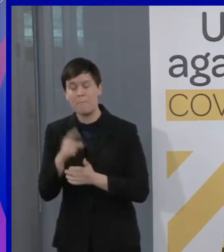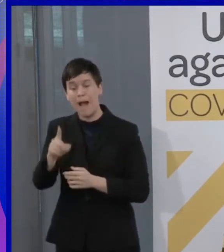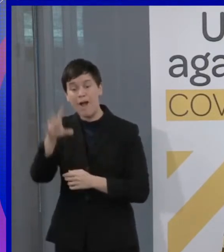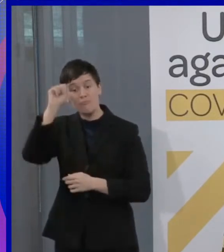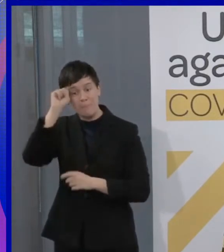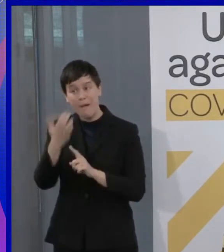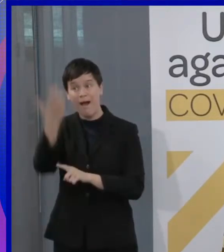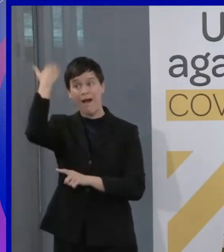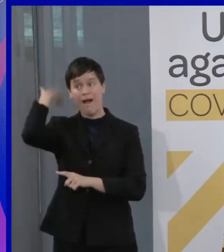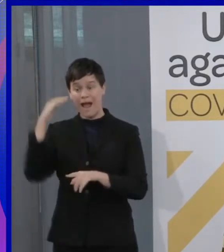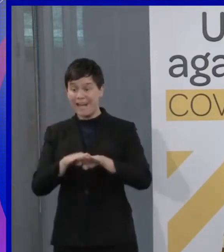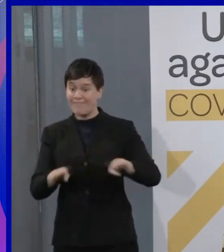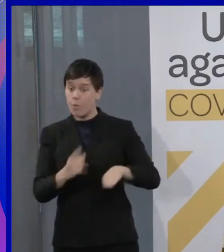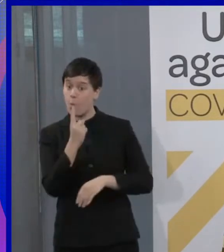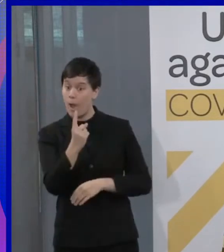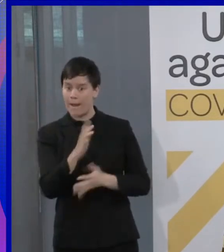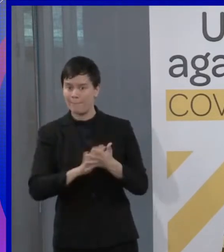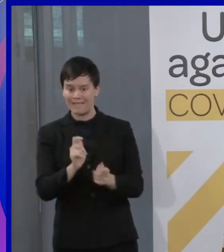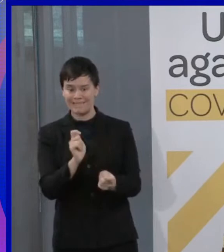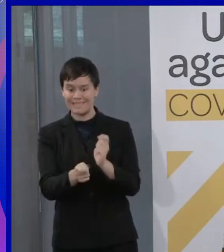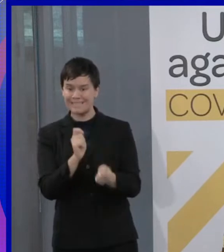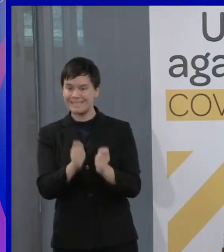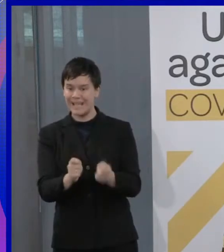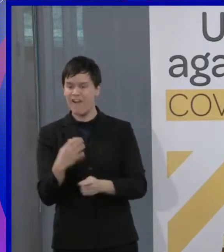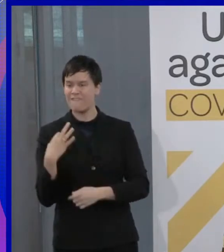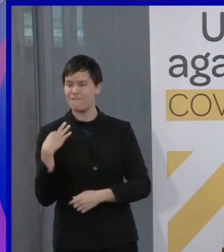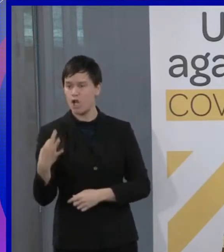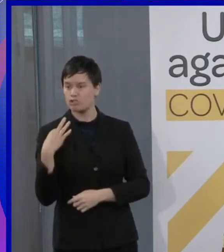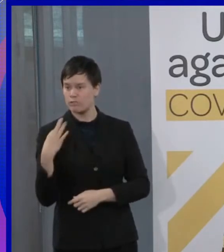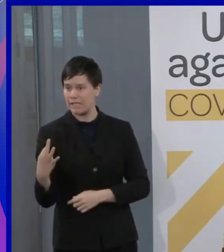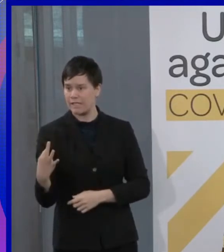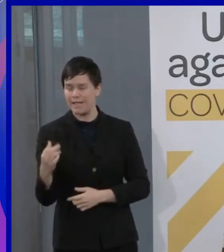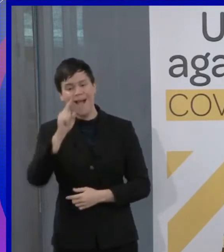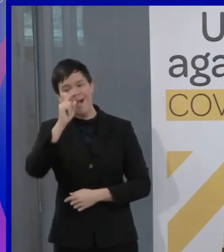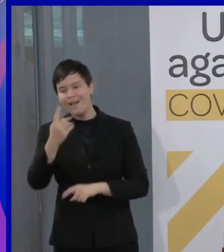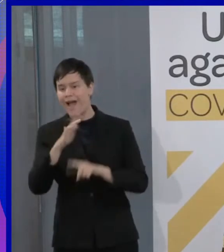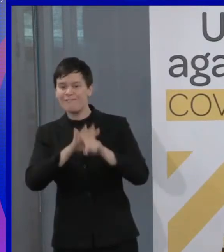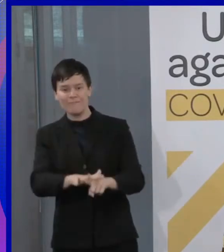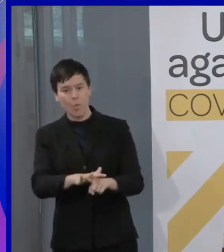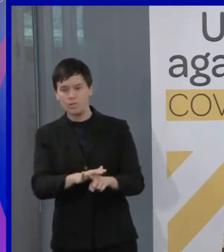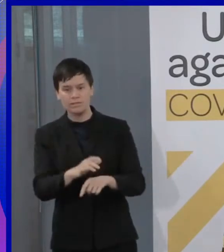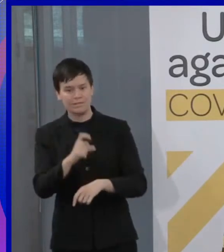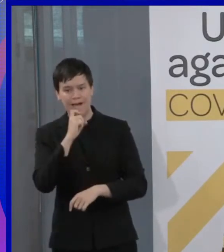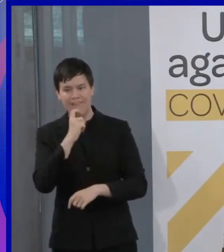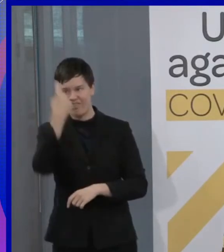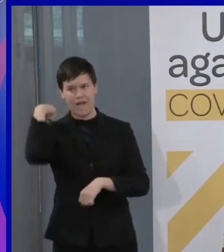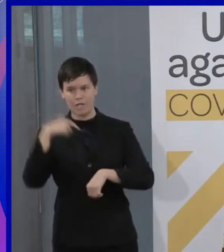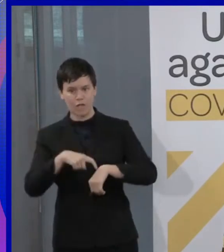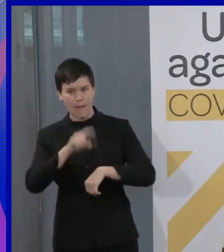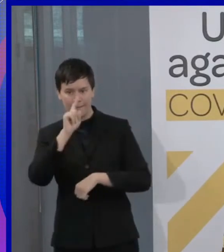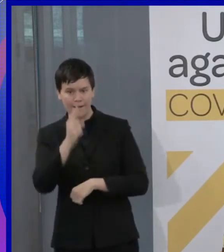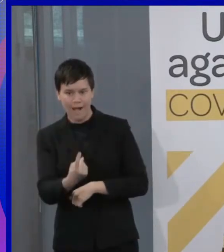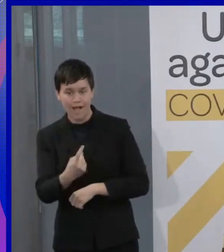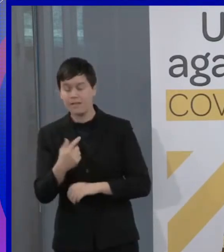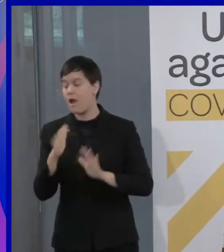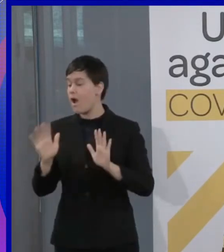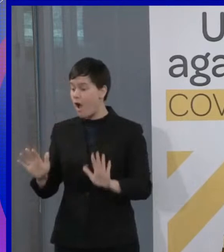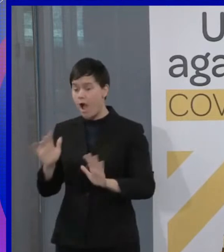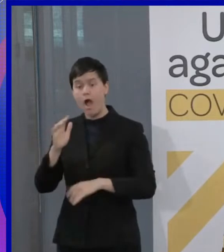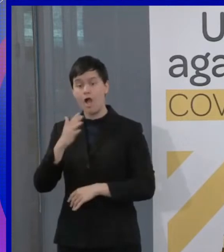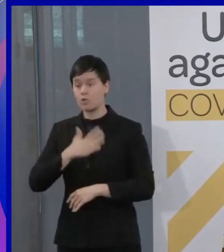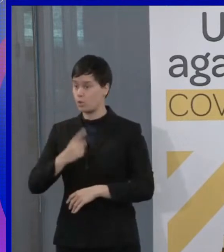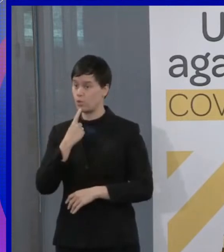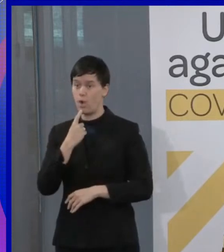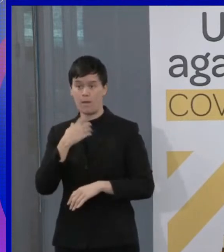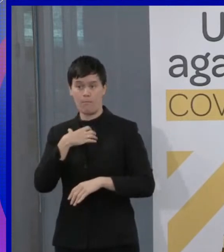where the testing was voluntary. So, look, I don't have anything more to say about that, but I just want to